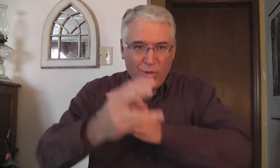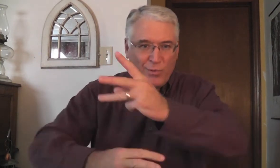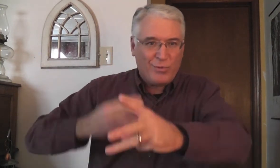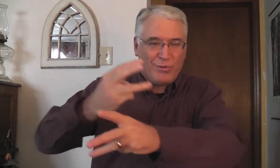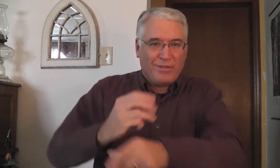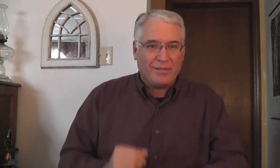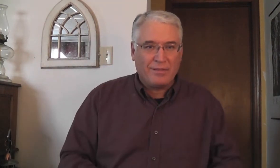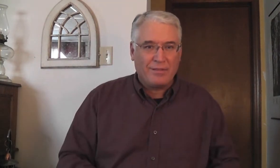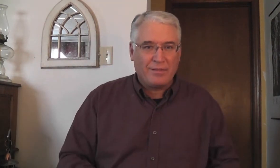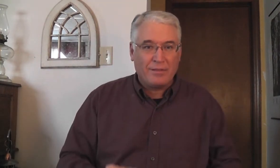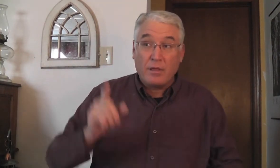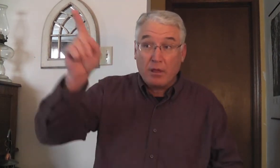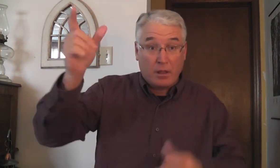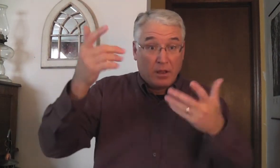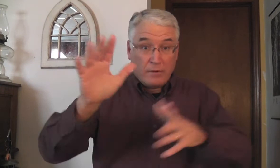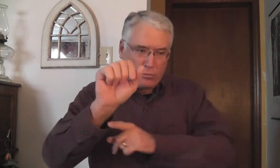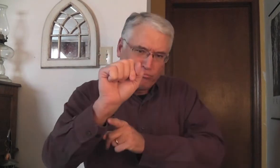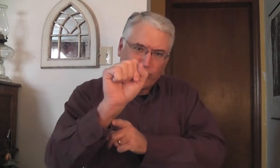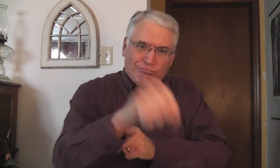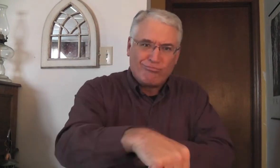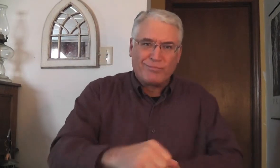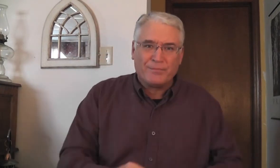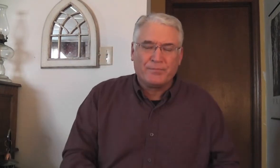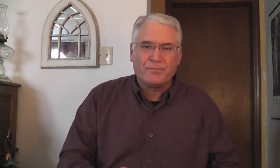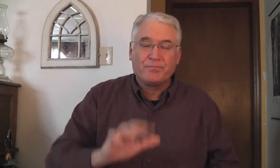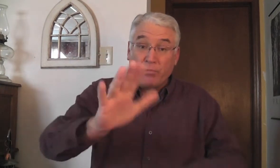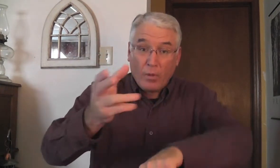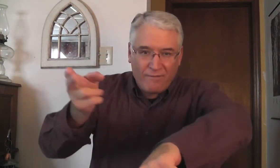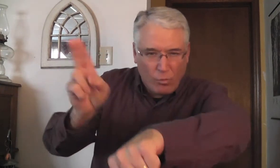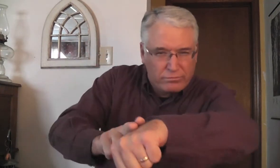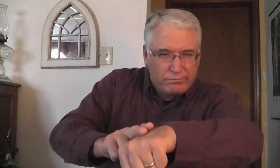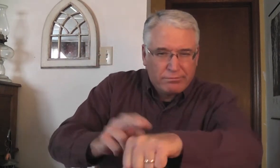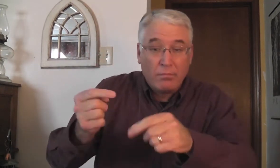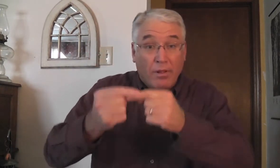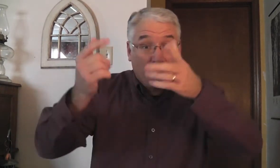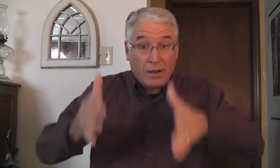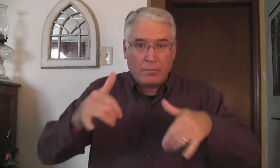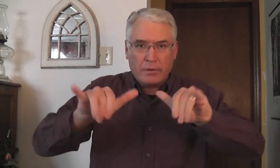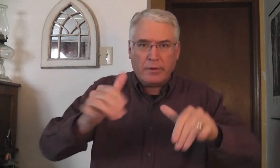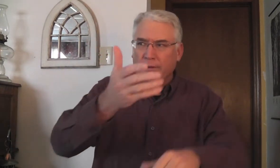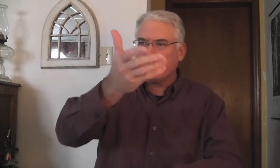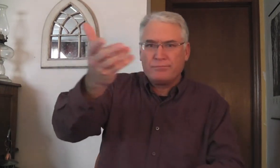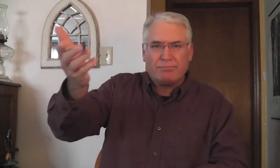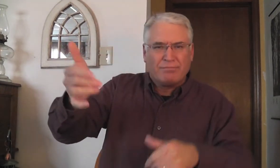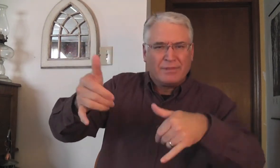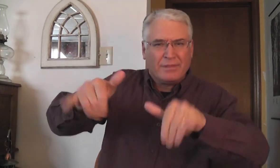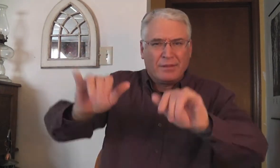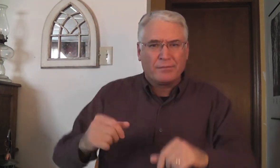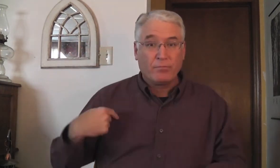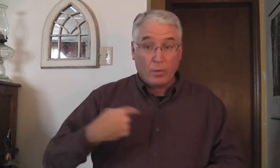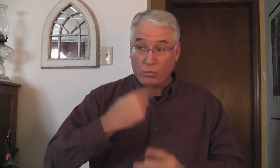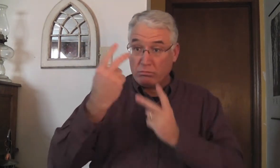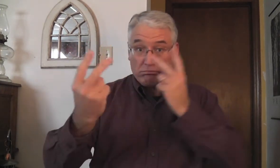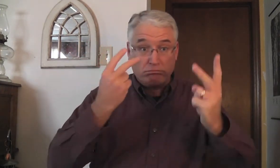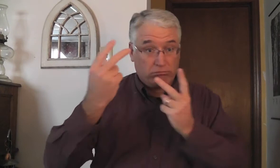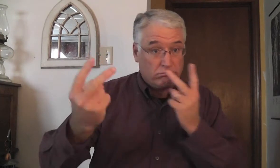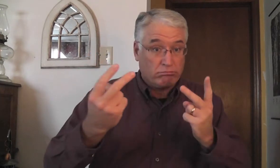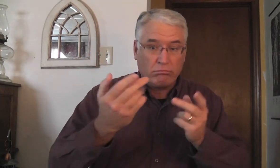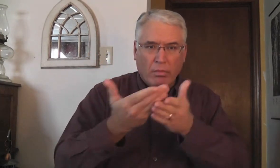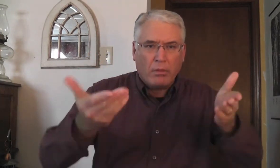evil people all around the world. He has conquered them. Of course, there are still enemies out there. Yes,